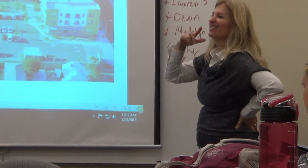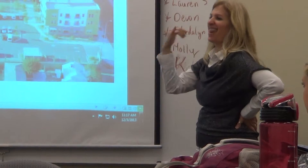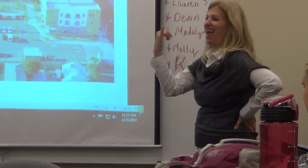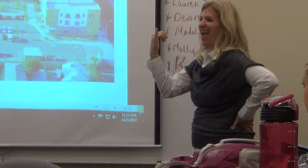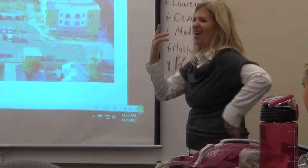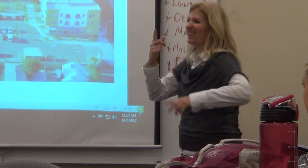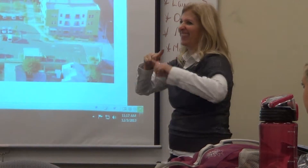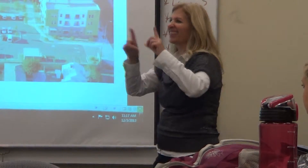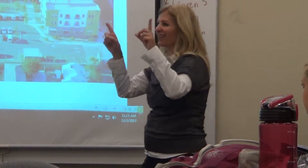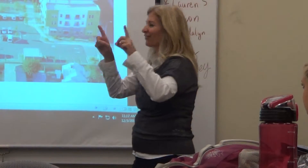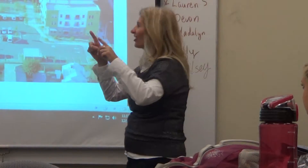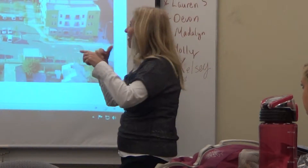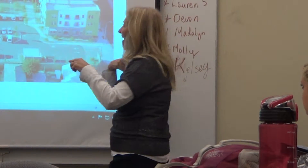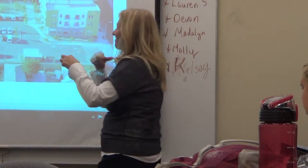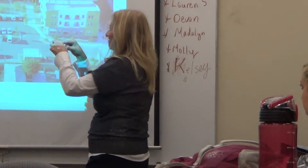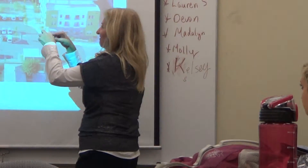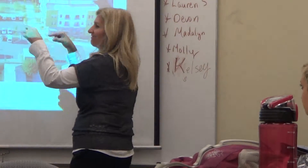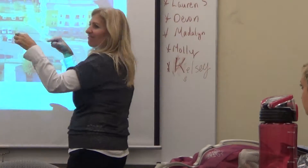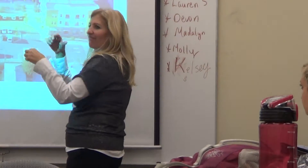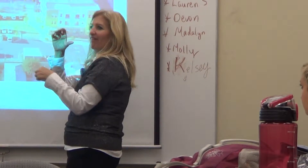And here's an aerial view for you.